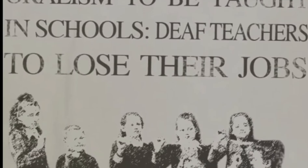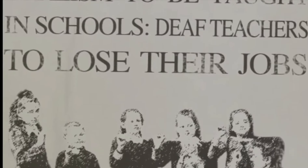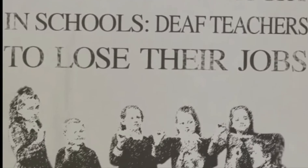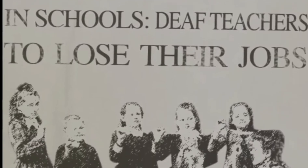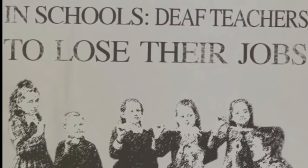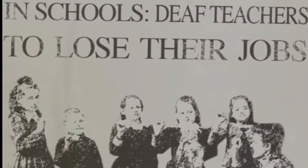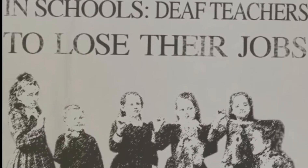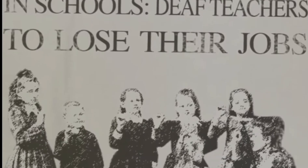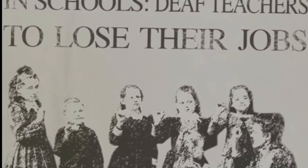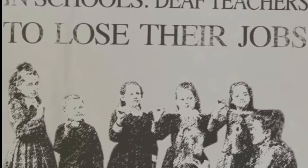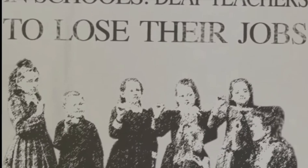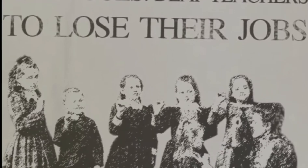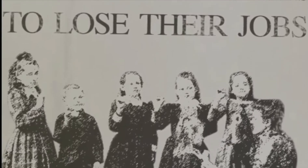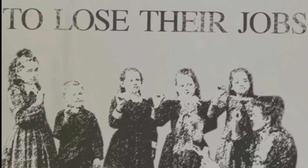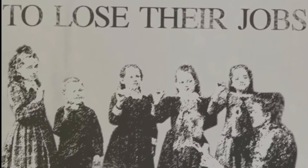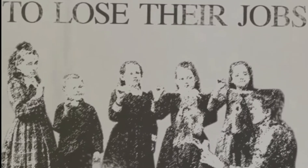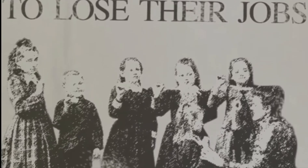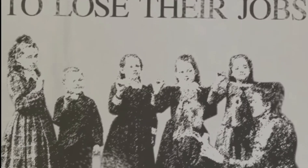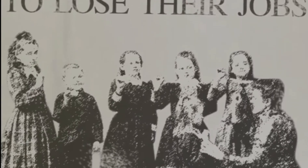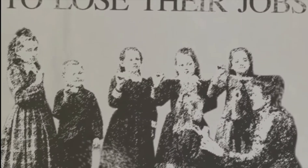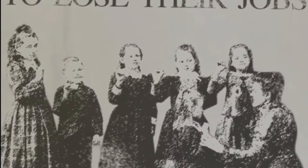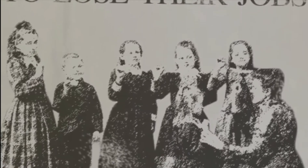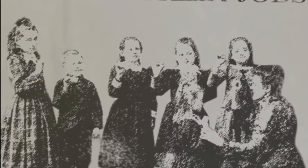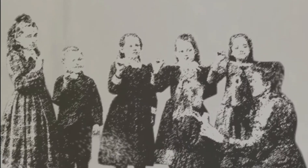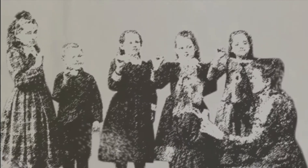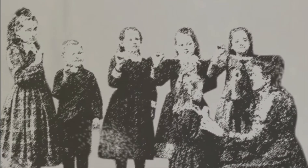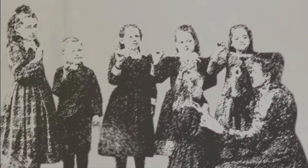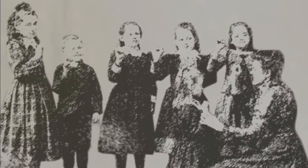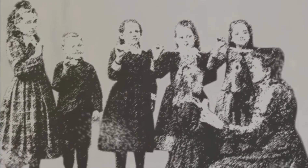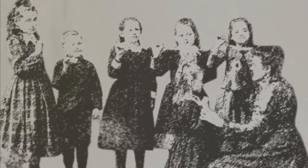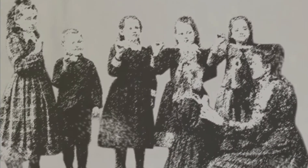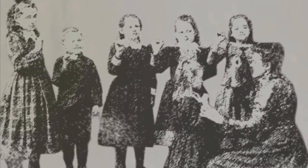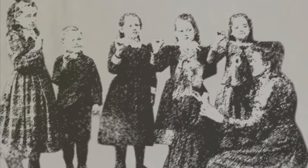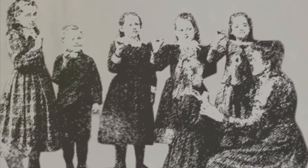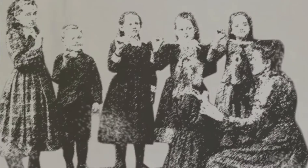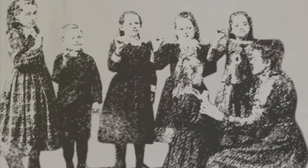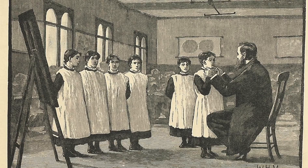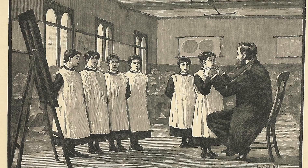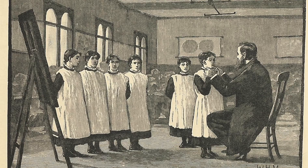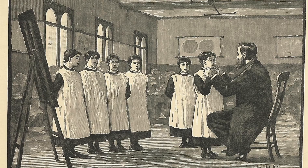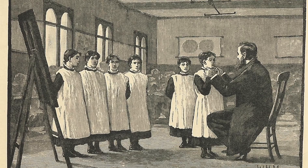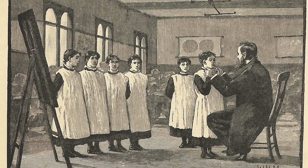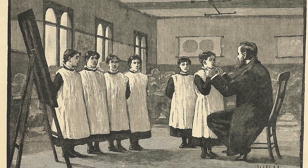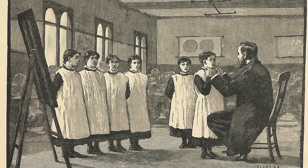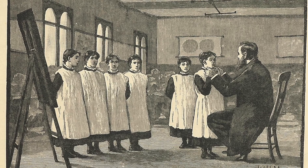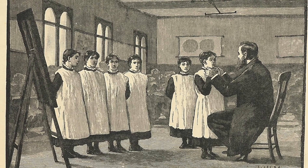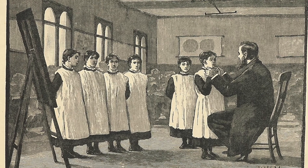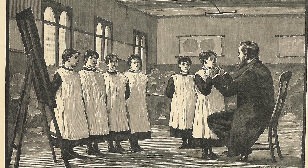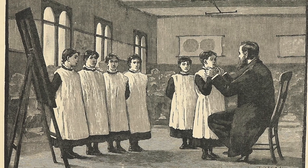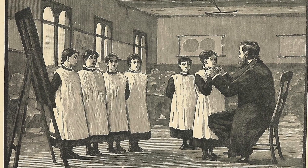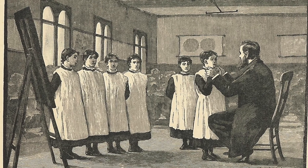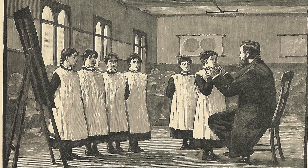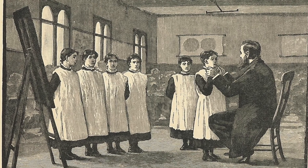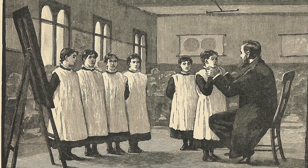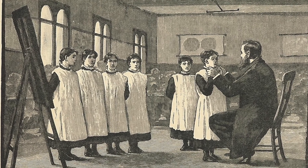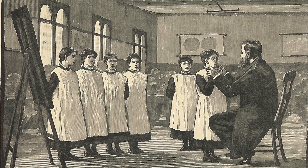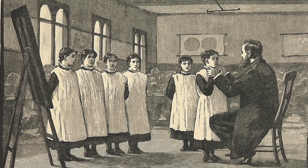which obligated them to use the voice they did not have to converse. For the next 10 years, sign language was declined in